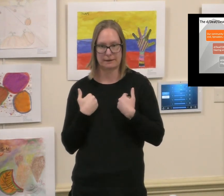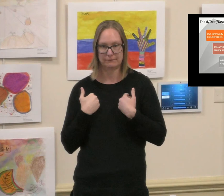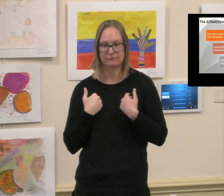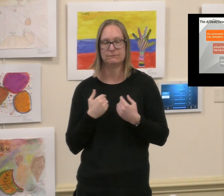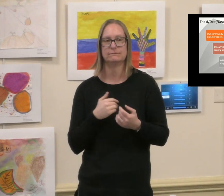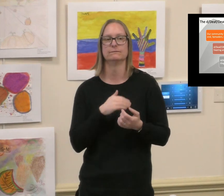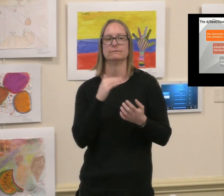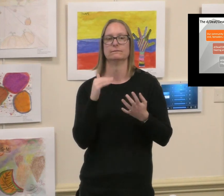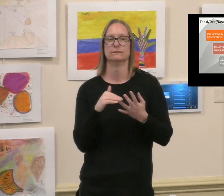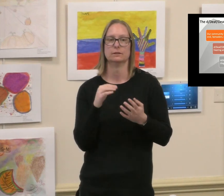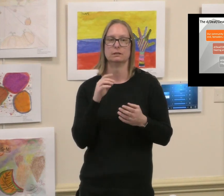vision.